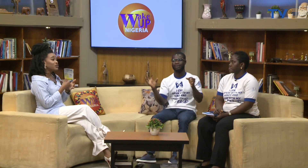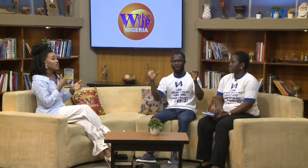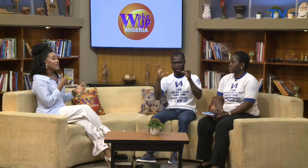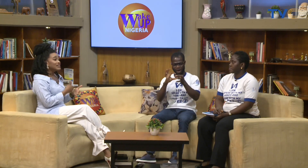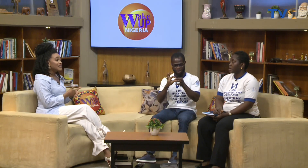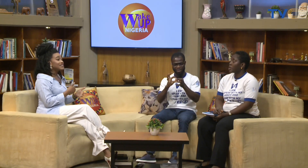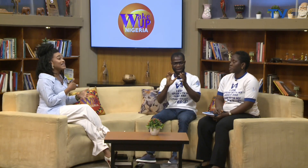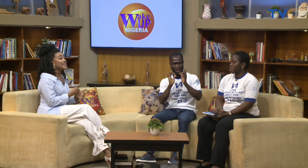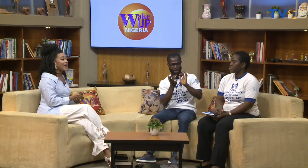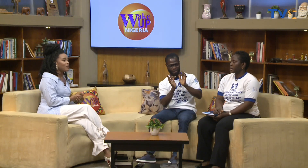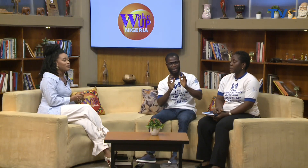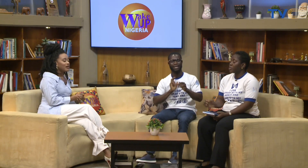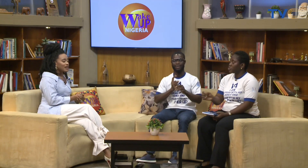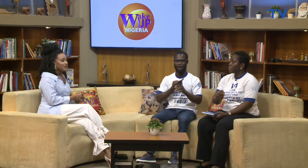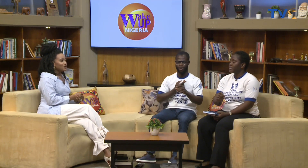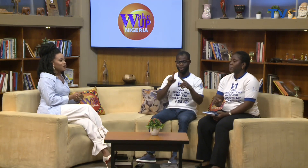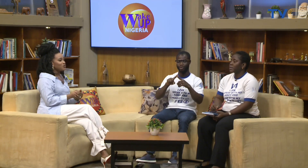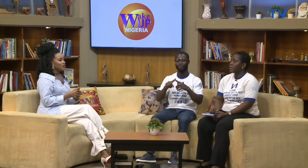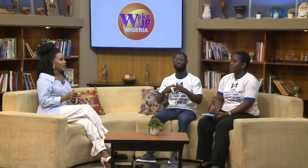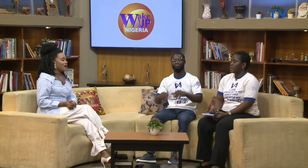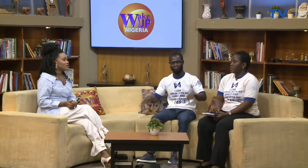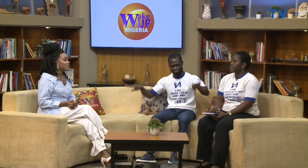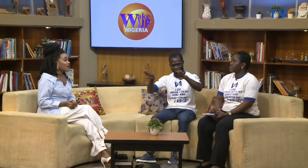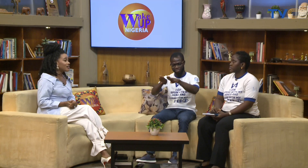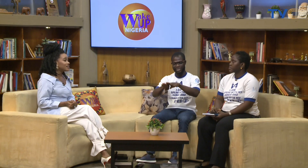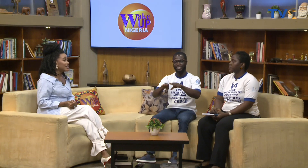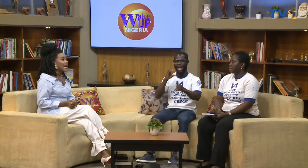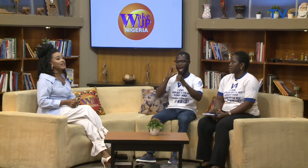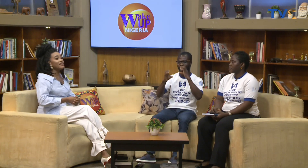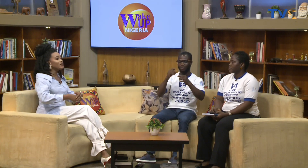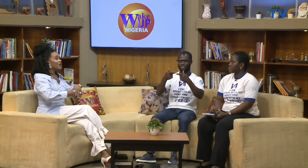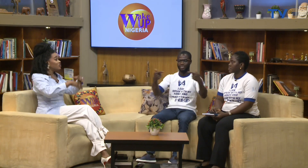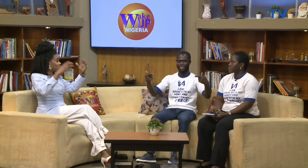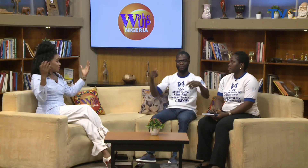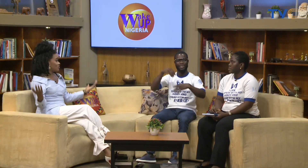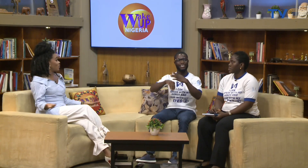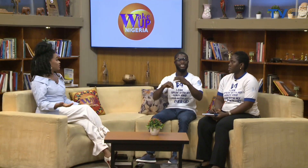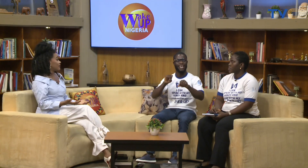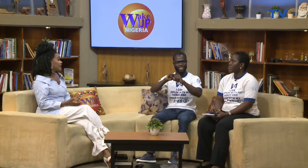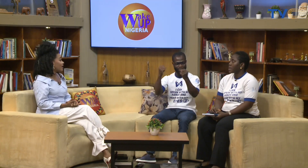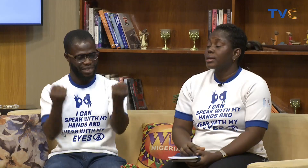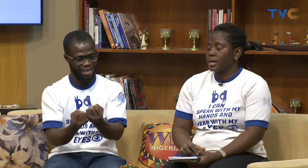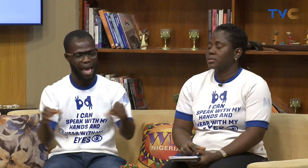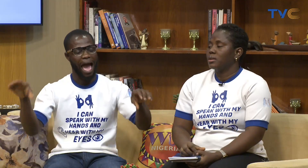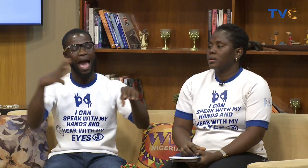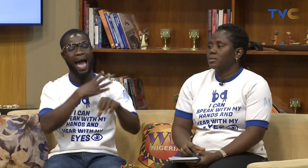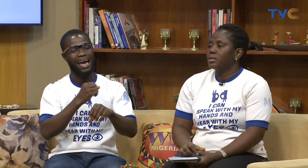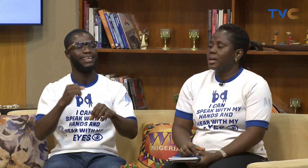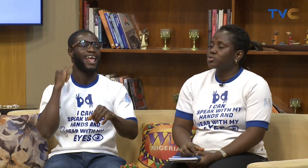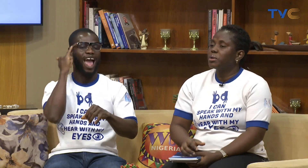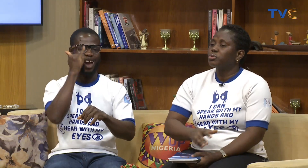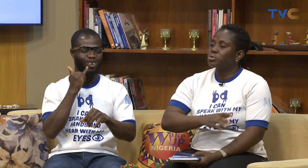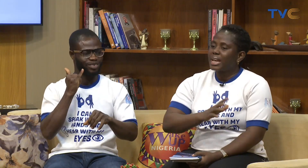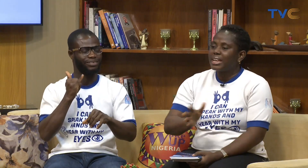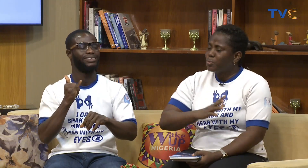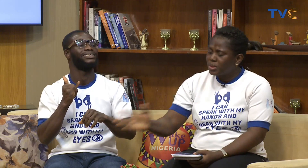way to bridge this the communication gap. Yeah, I will drop my number. You know, in our society and in the country or in the world at large. Yes. Yes. Because the